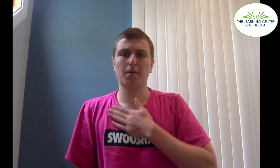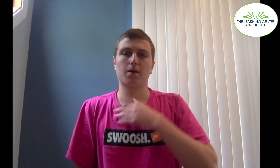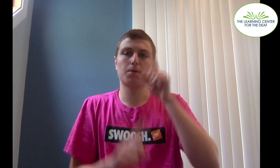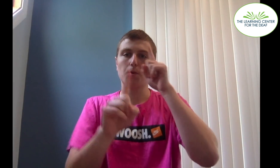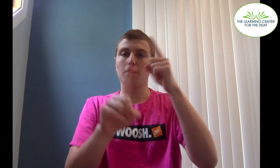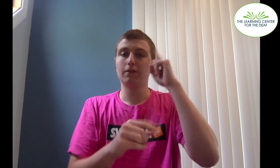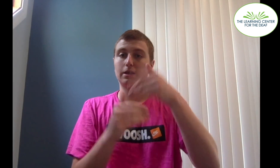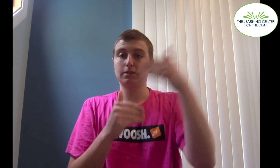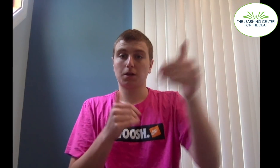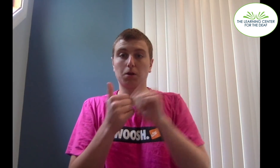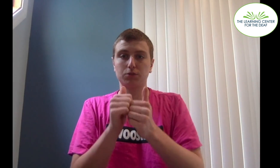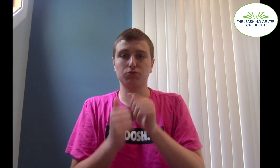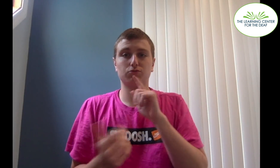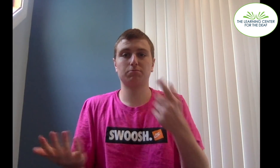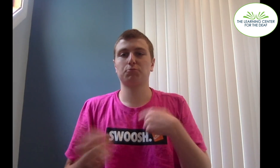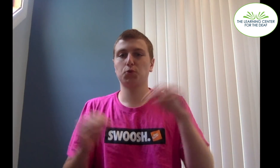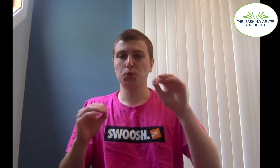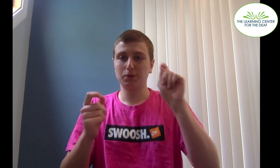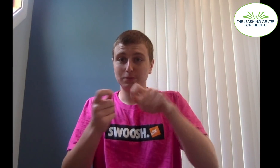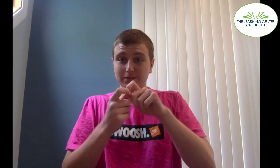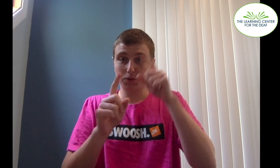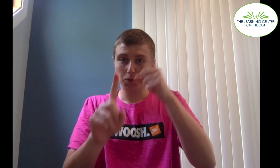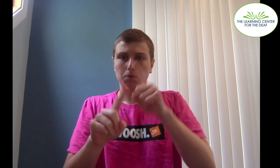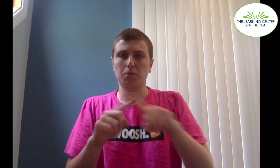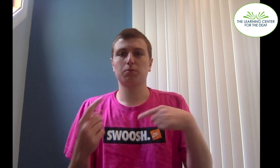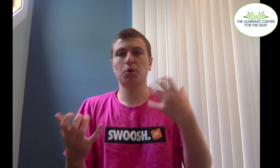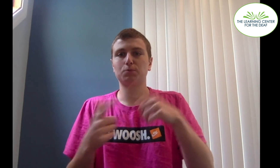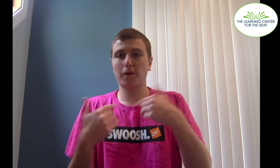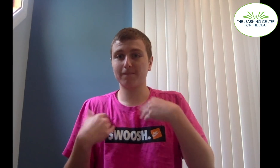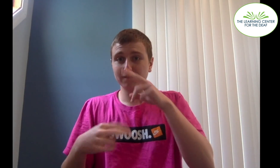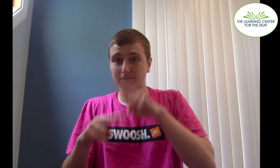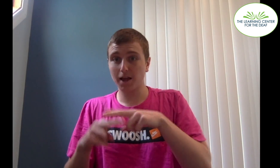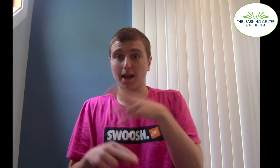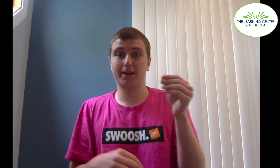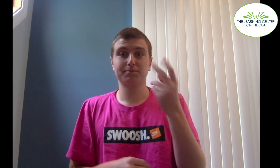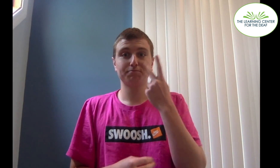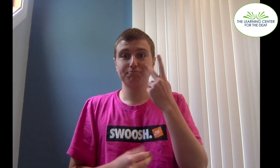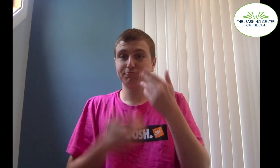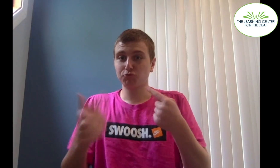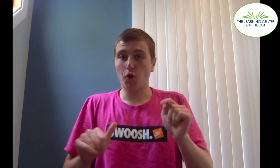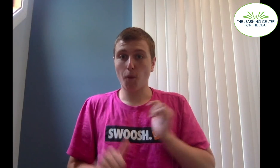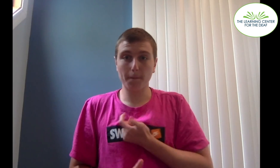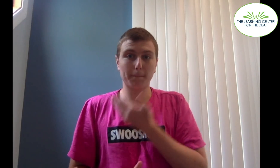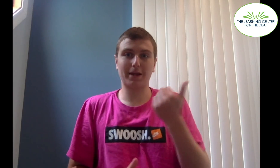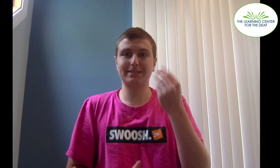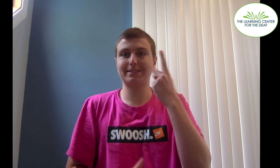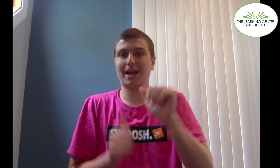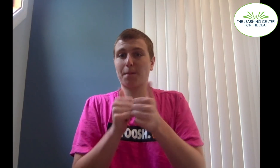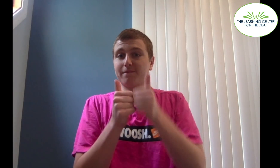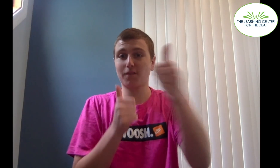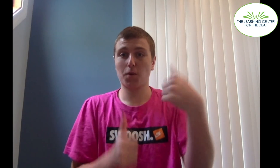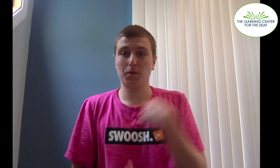As far as next year's goal, I don't have anything specific. I know that I want to have fun and just see how far we can